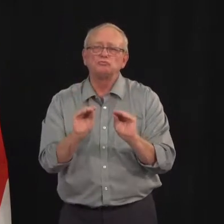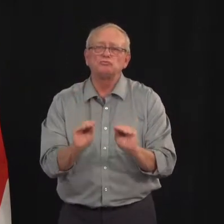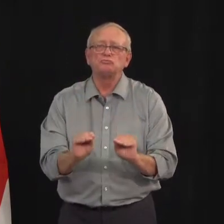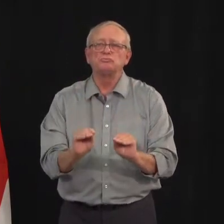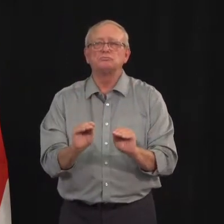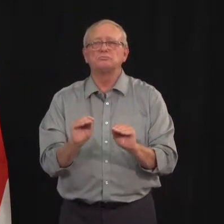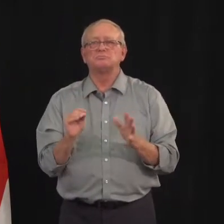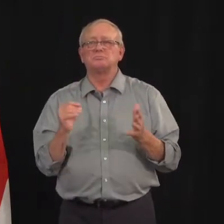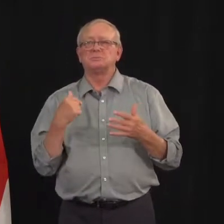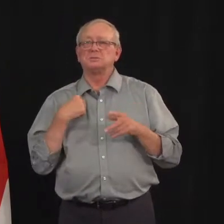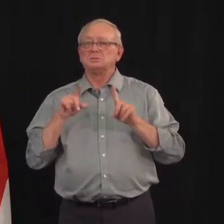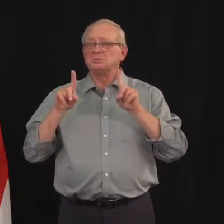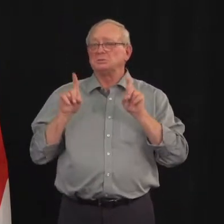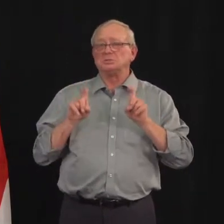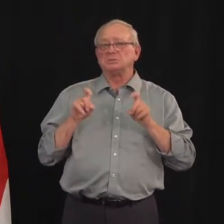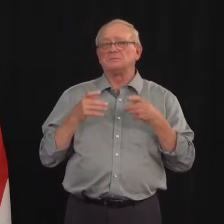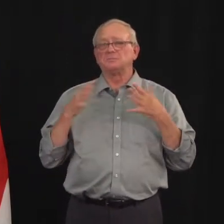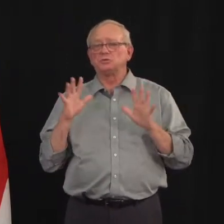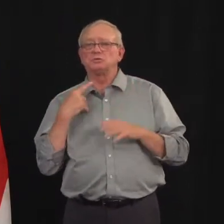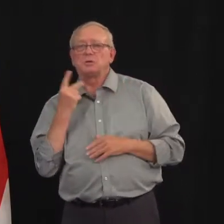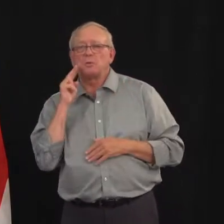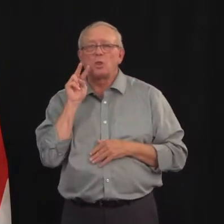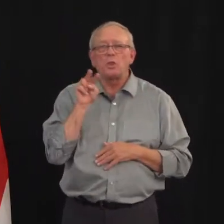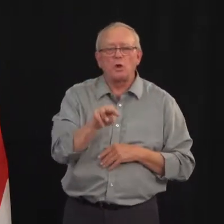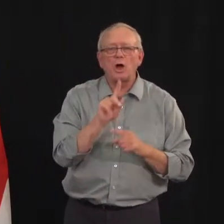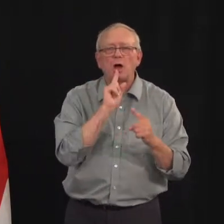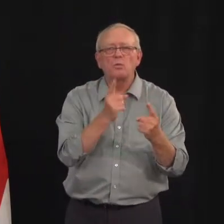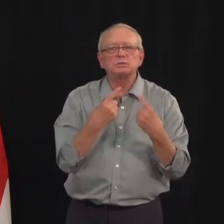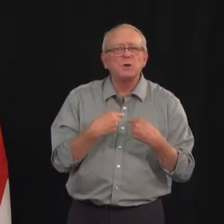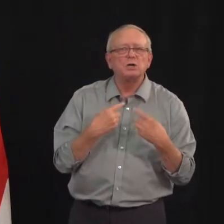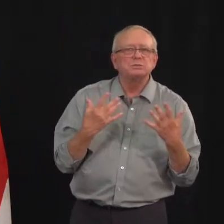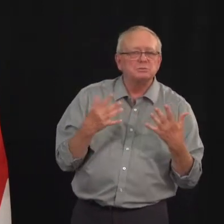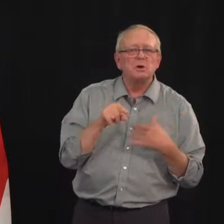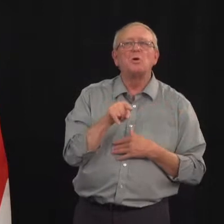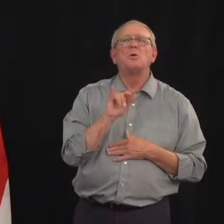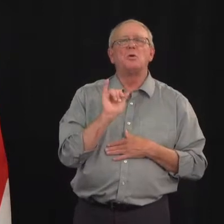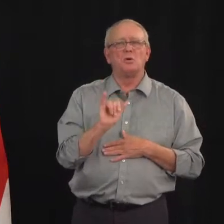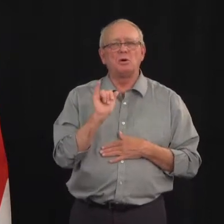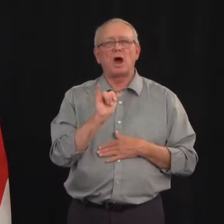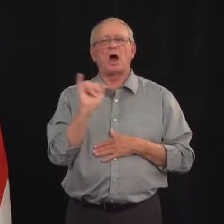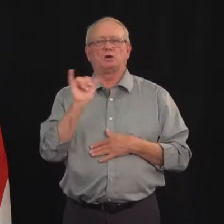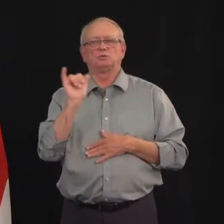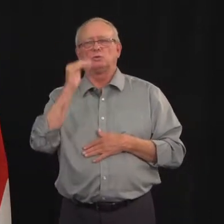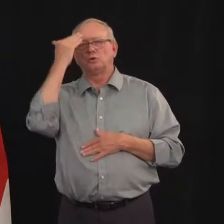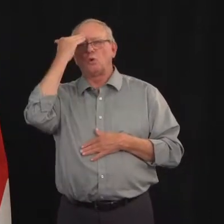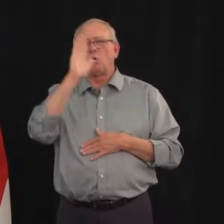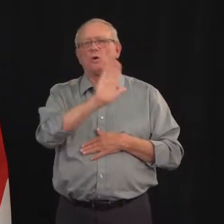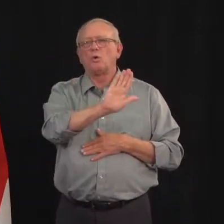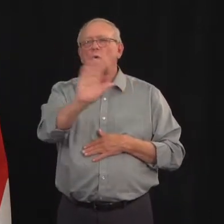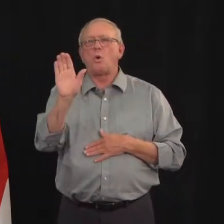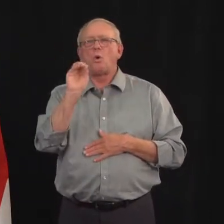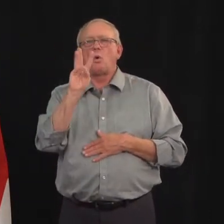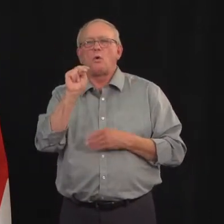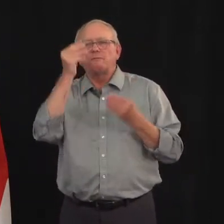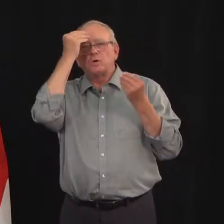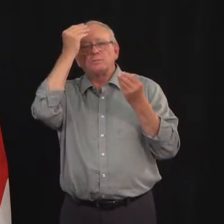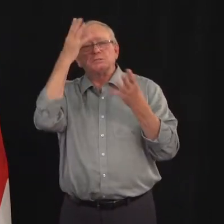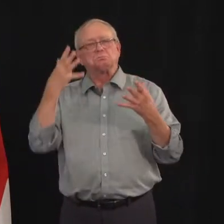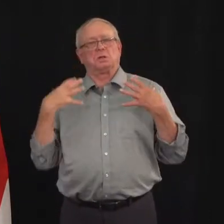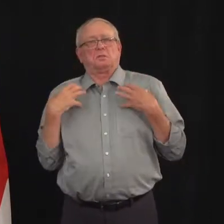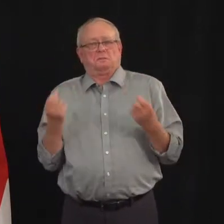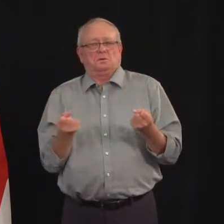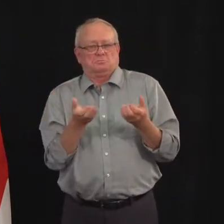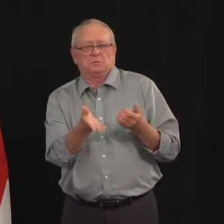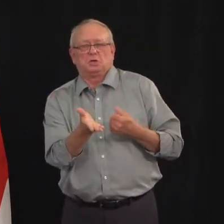you access to other parts of your health record as well. In addition, we are working hard with Alberta Health Services to shorten the